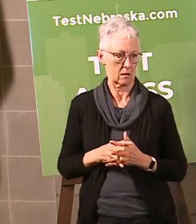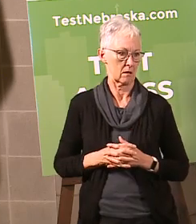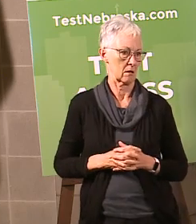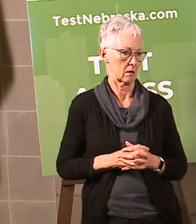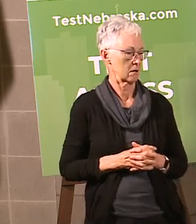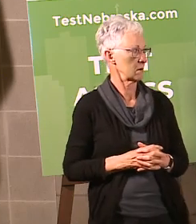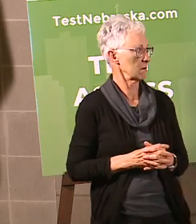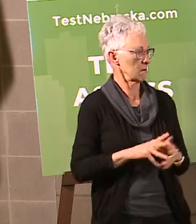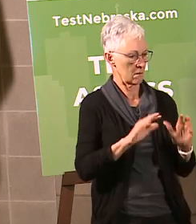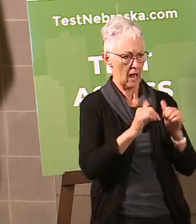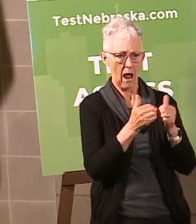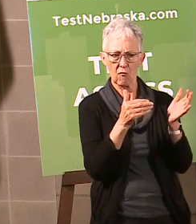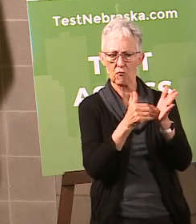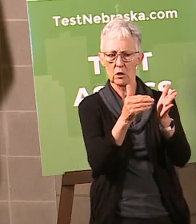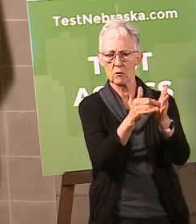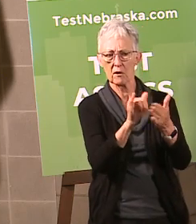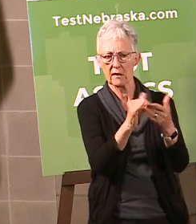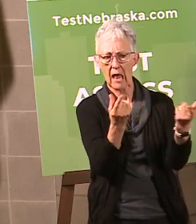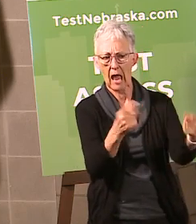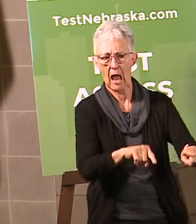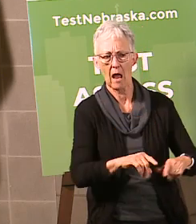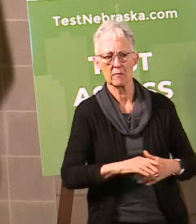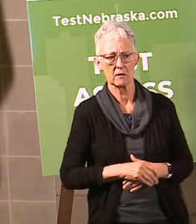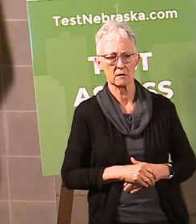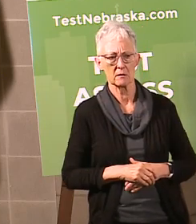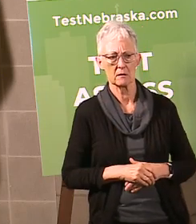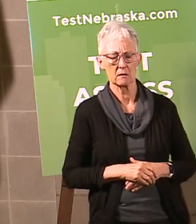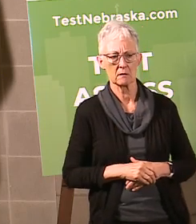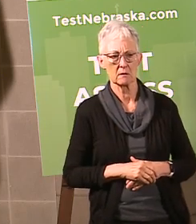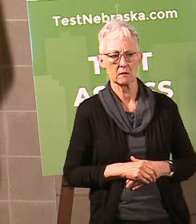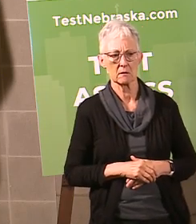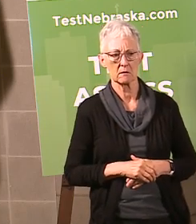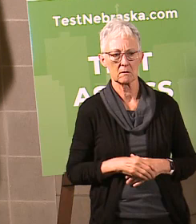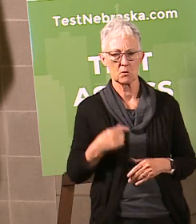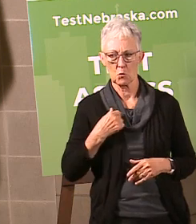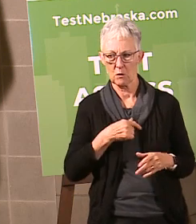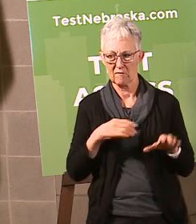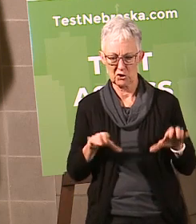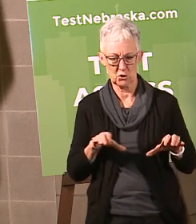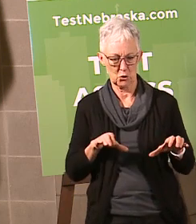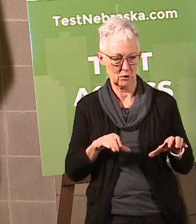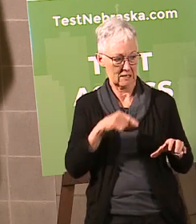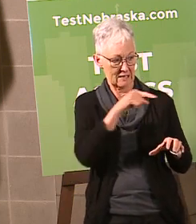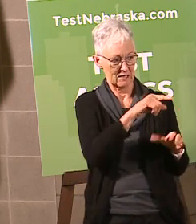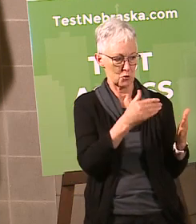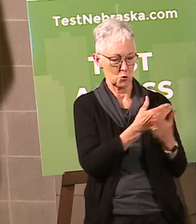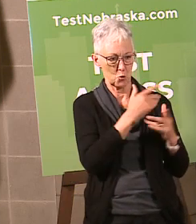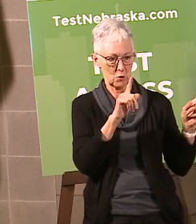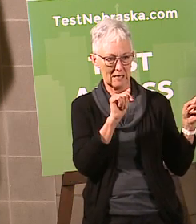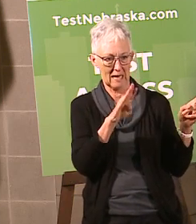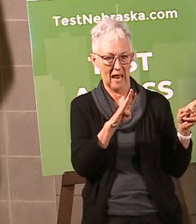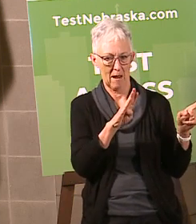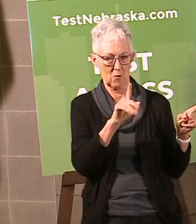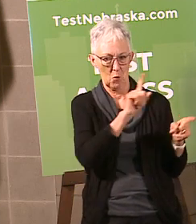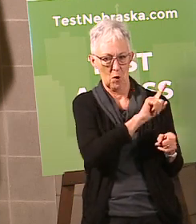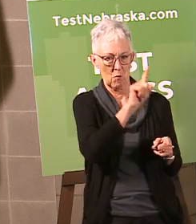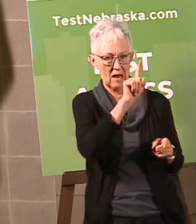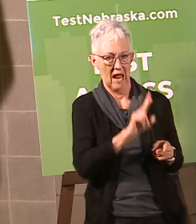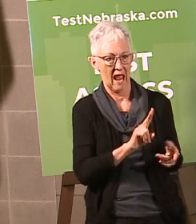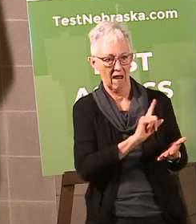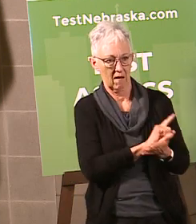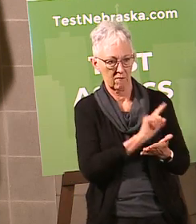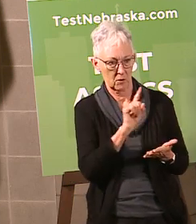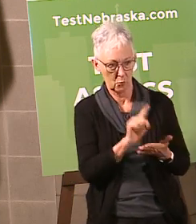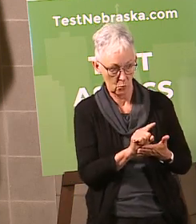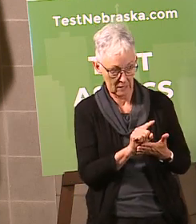frequently that's done? I mean, I know you all did. We've been doing this a week and a half, Paul, so, there's a procedure in place. I don't know if they've